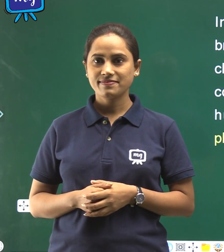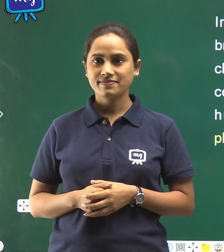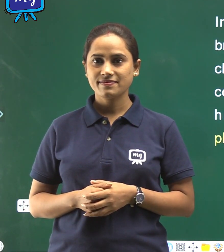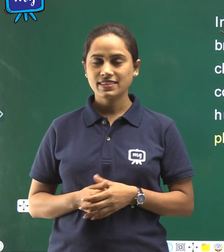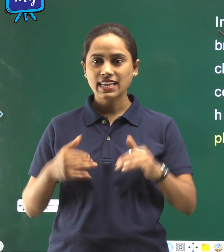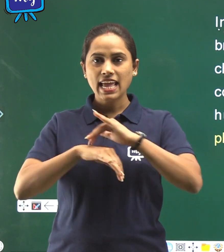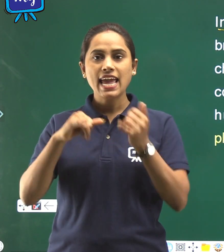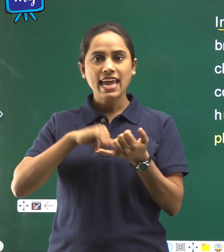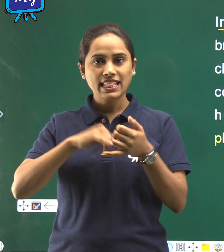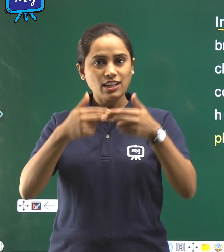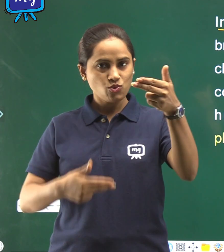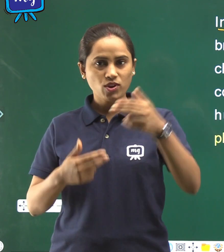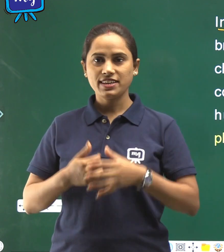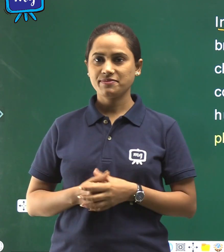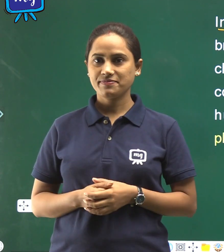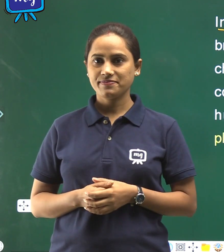In the story,